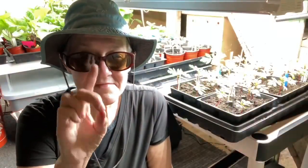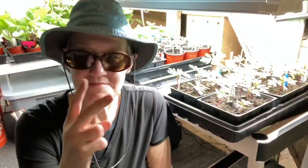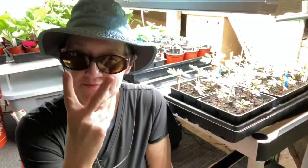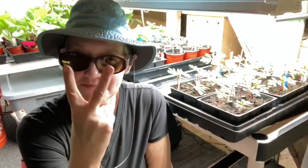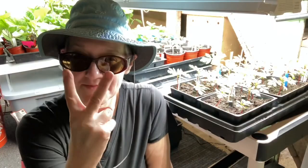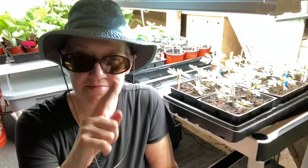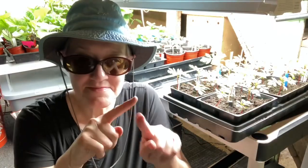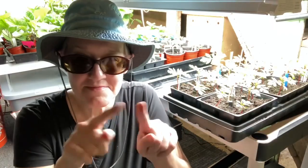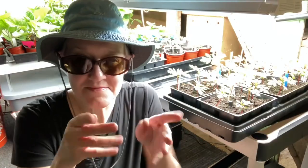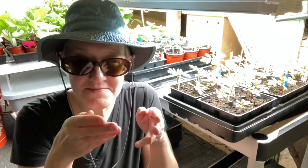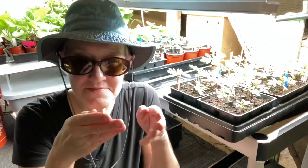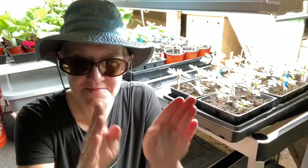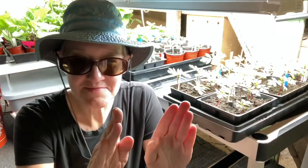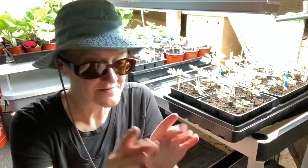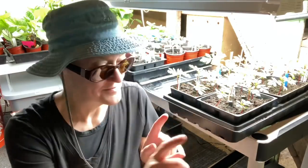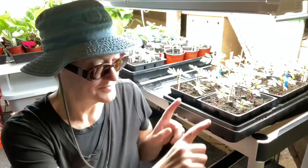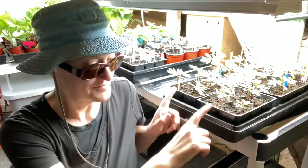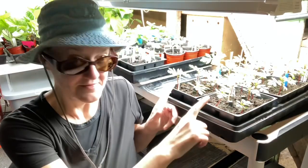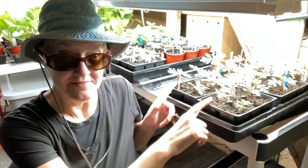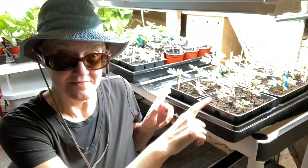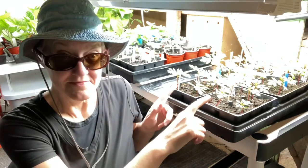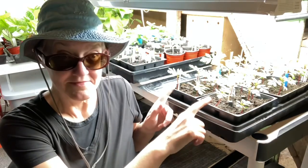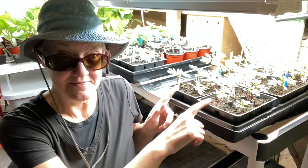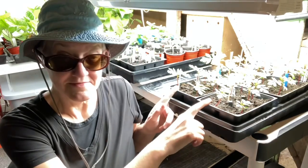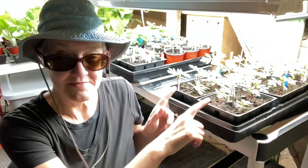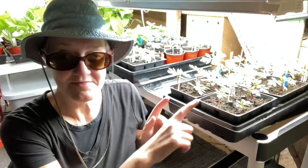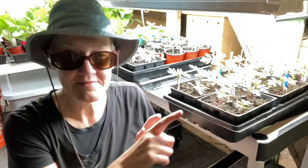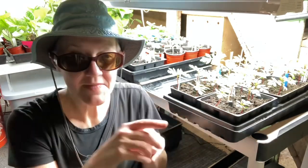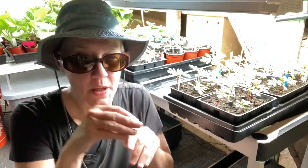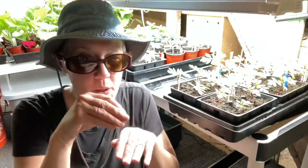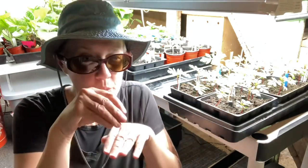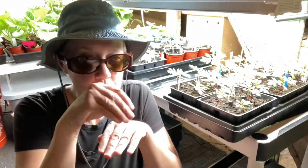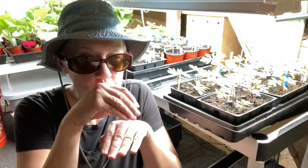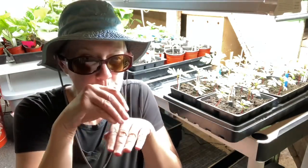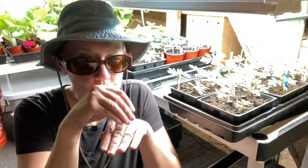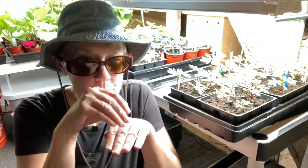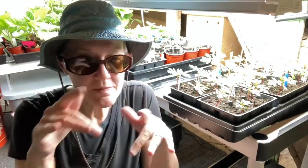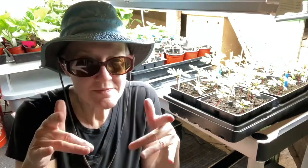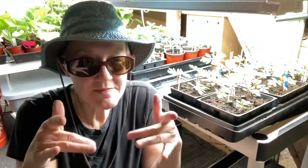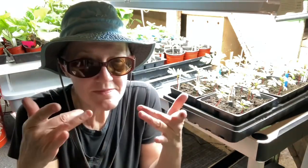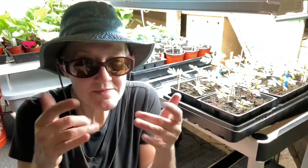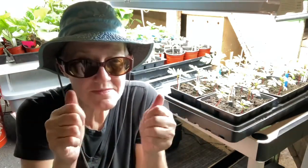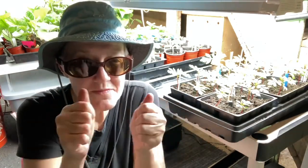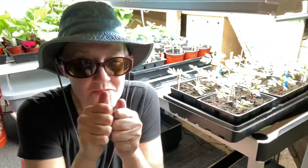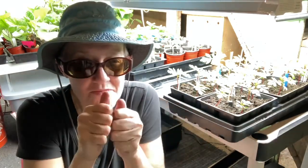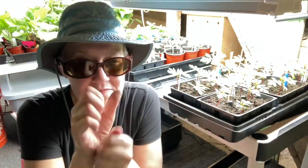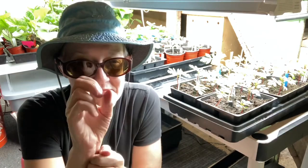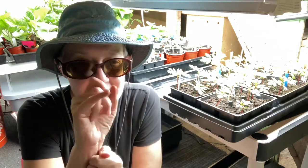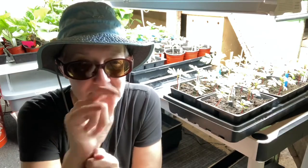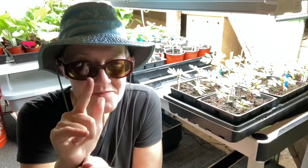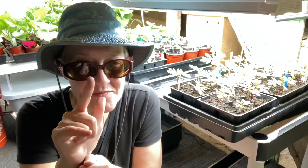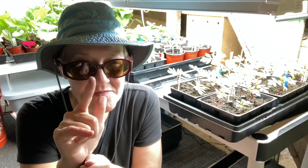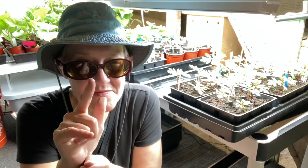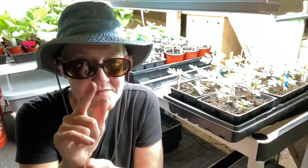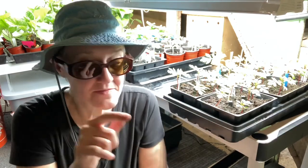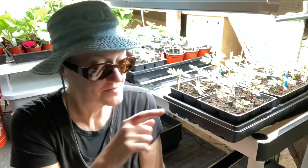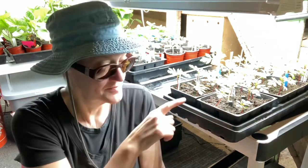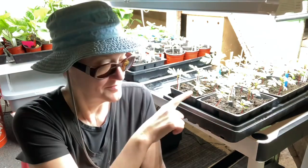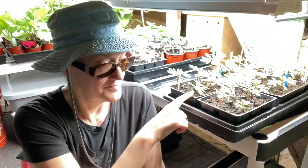Now I sowed 2 different ways. These sides I covered with a light layer of soil.